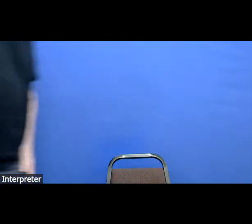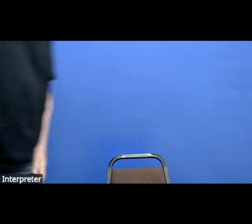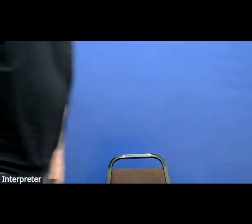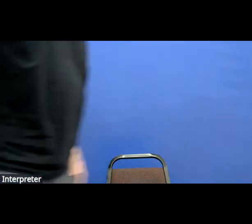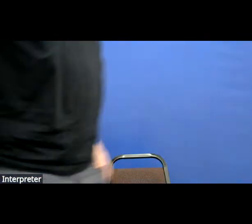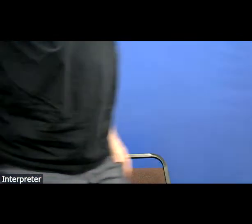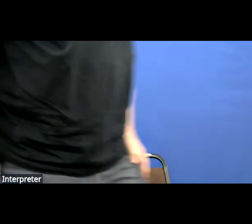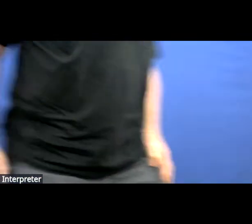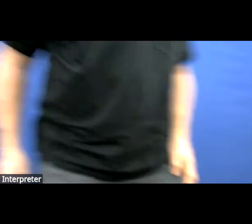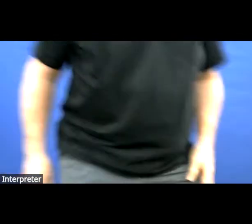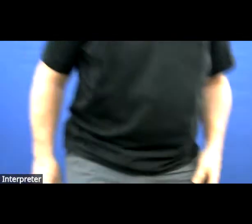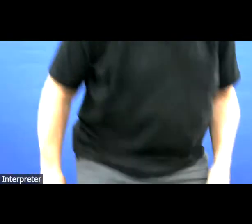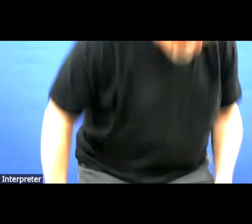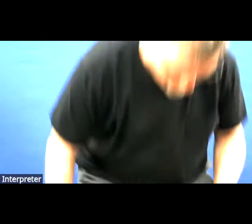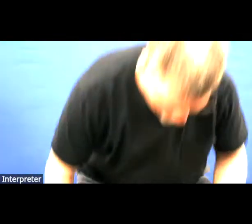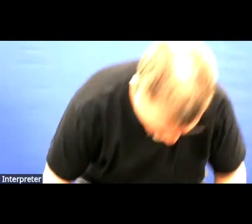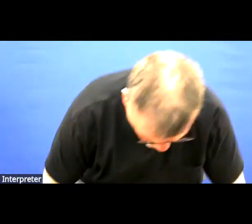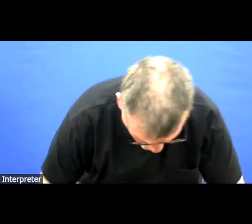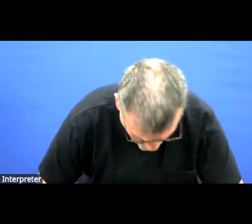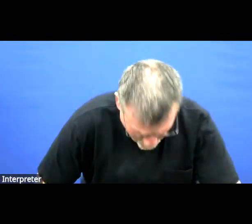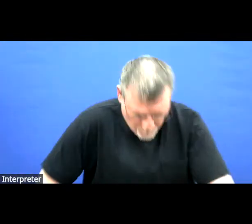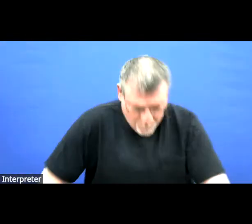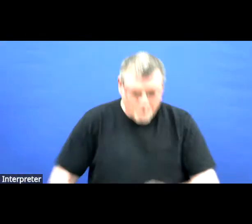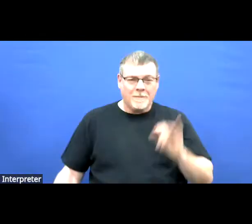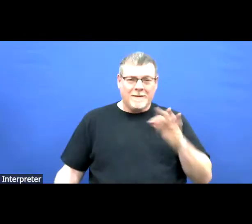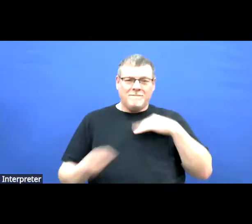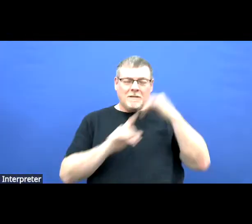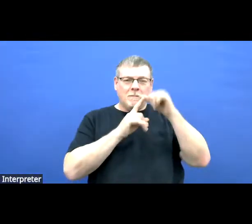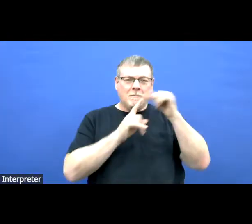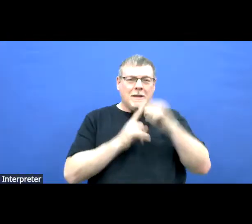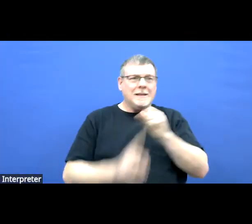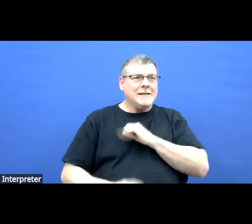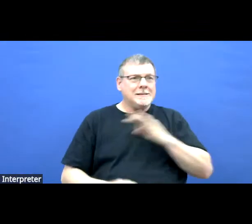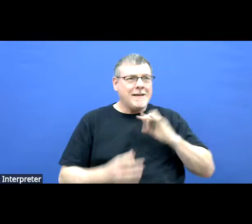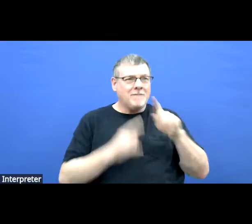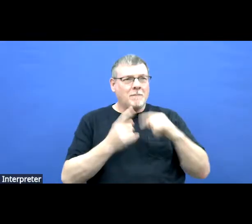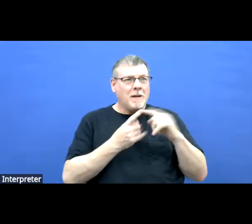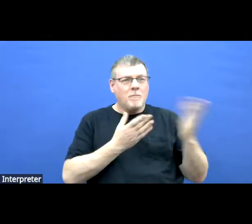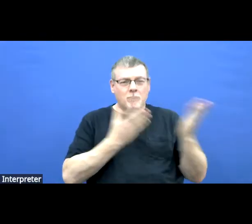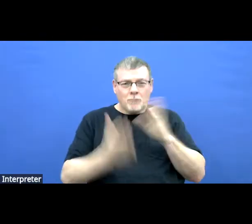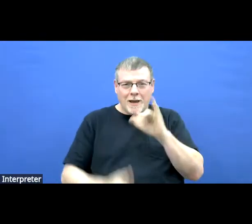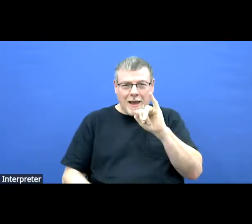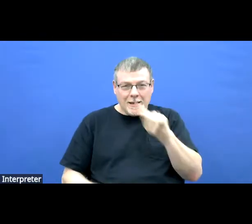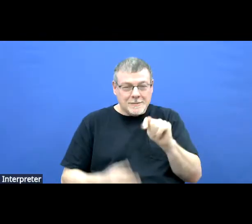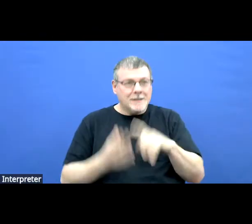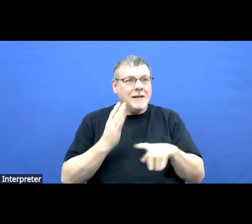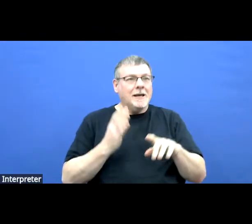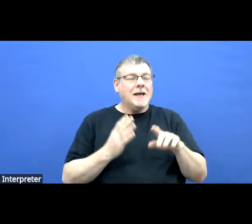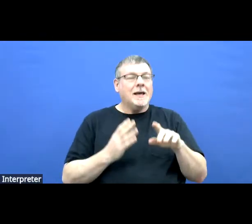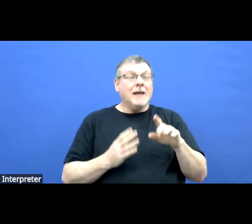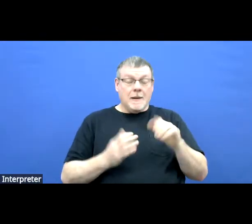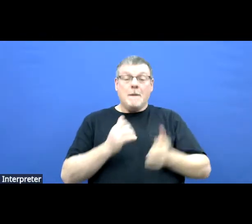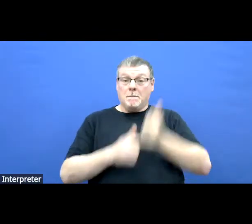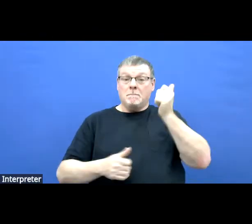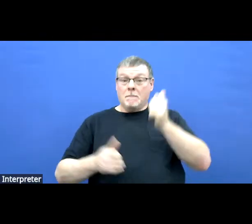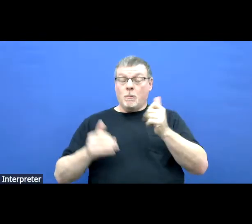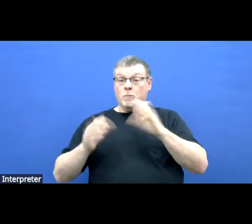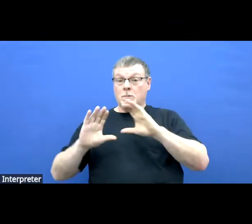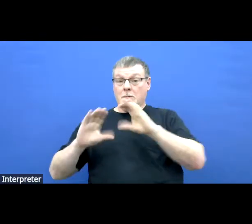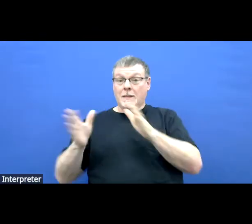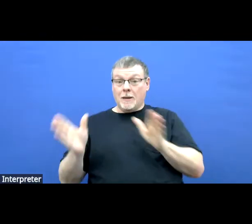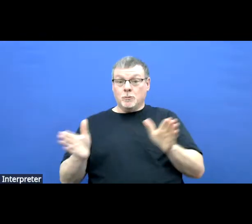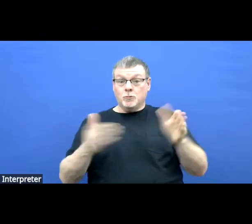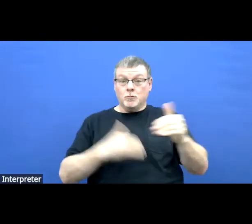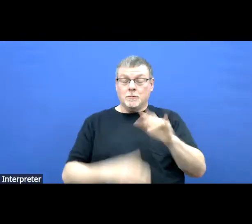to just about every 5 students? Yeah, we have approximately, in most of our classrooms,